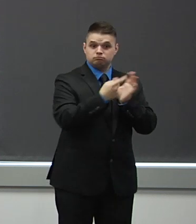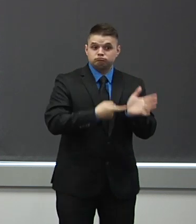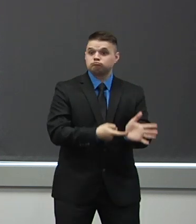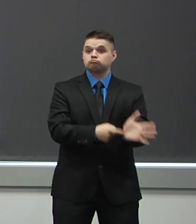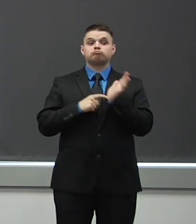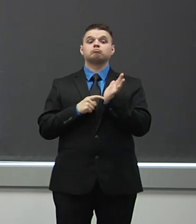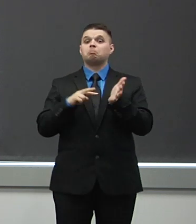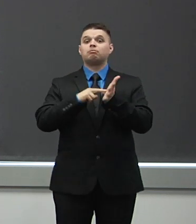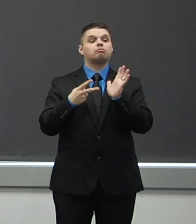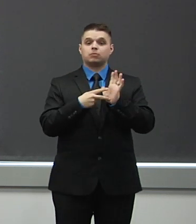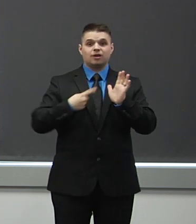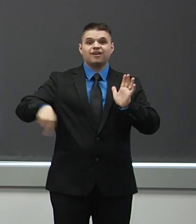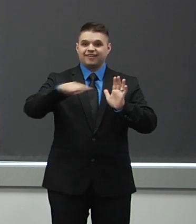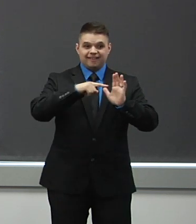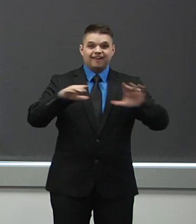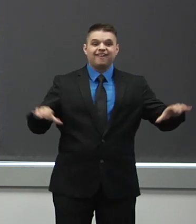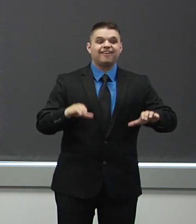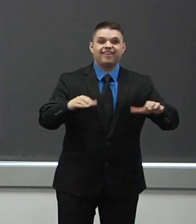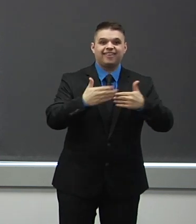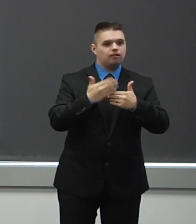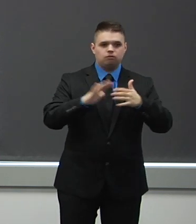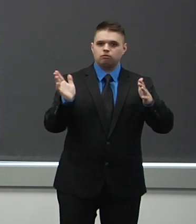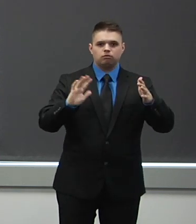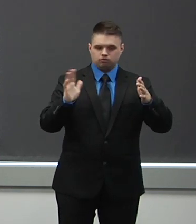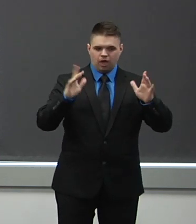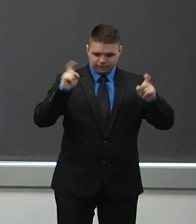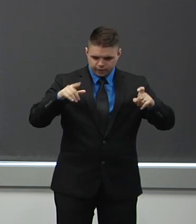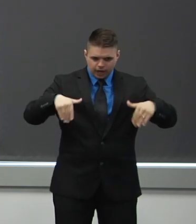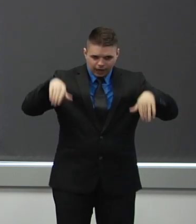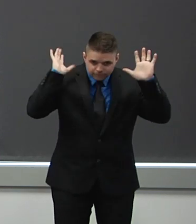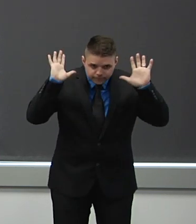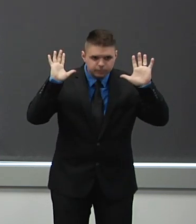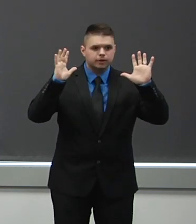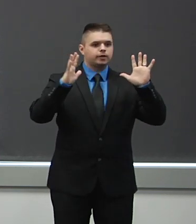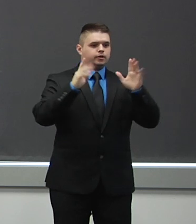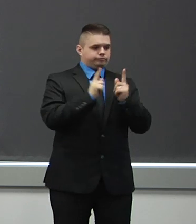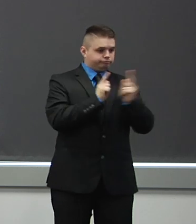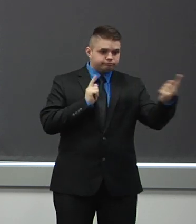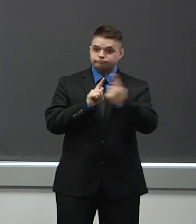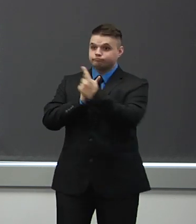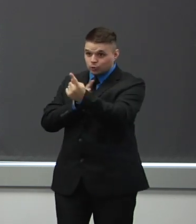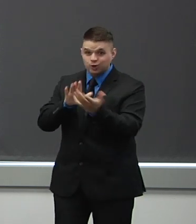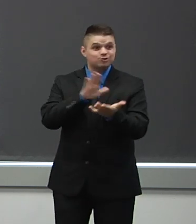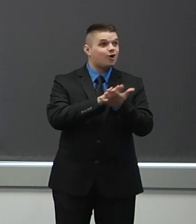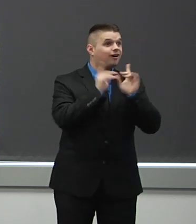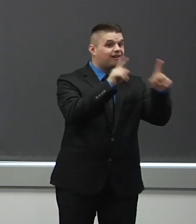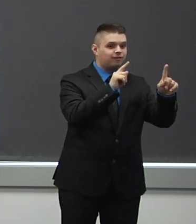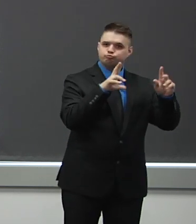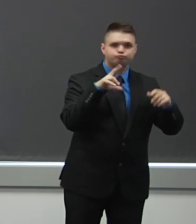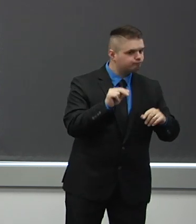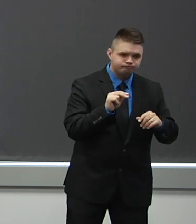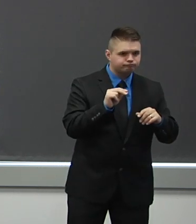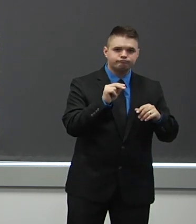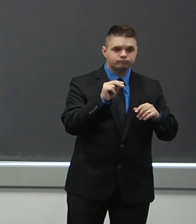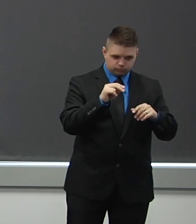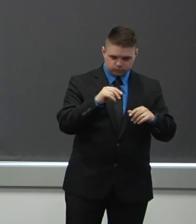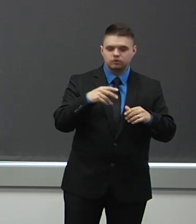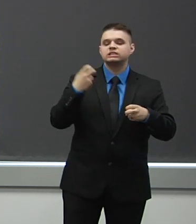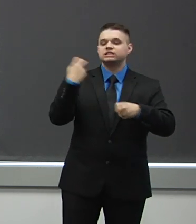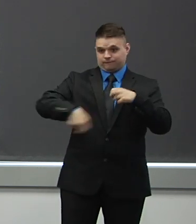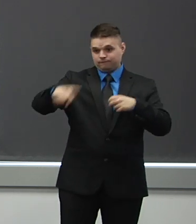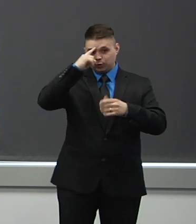our children, and that missing school is especially difficult on our students and